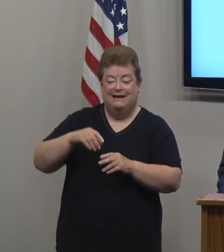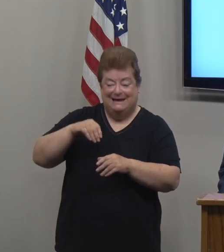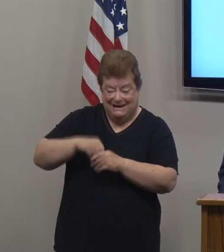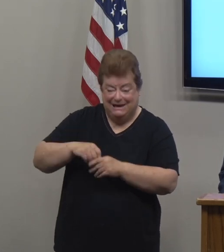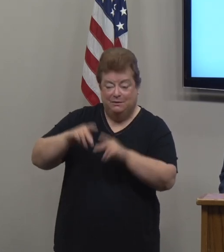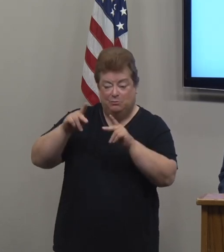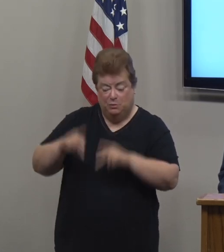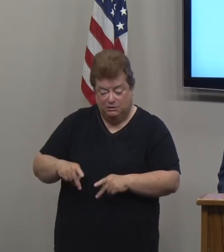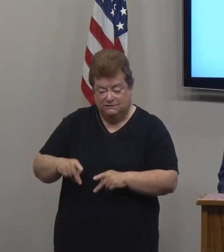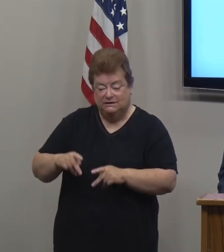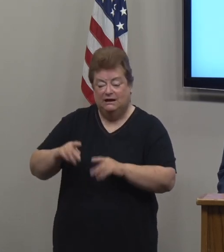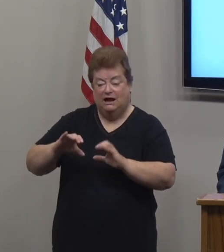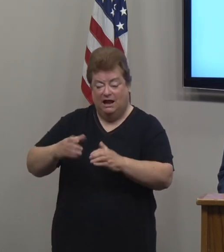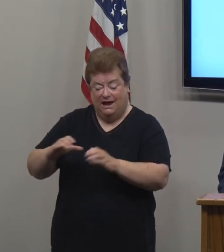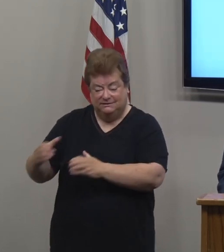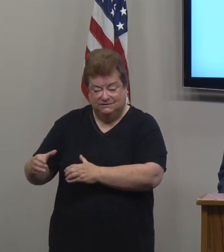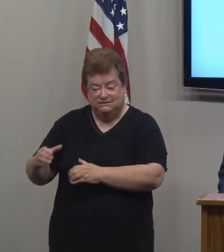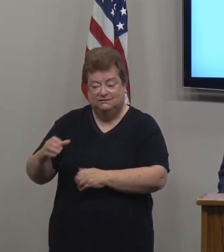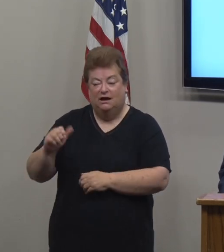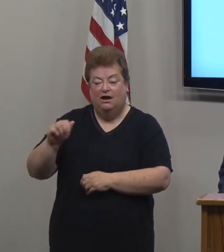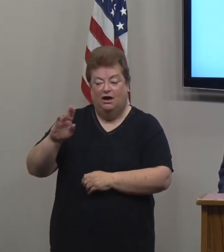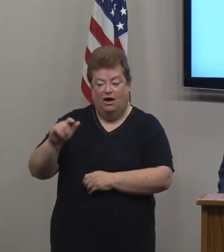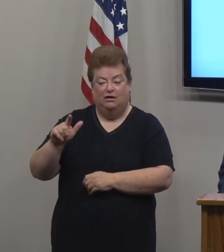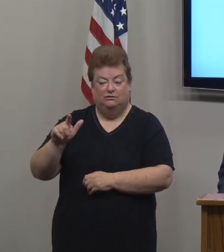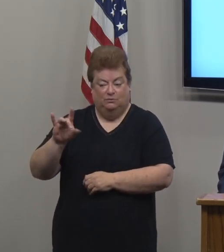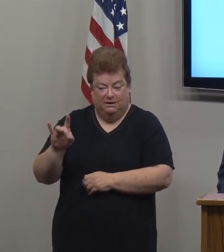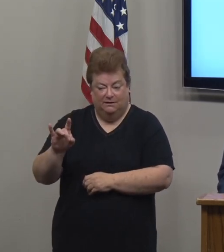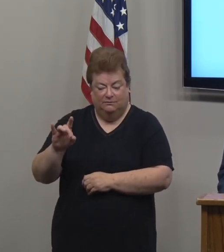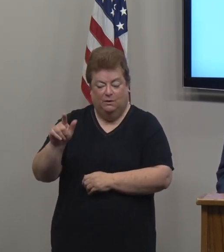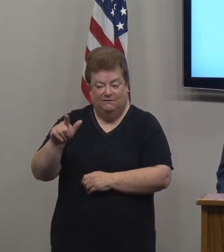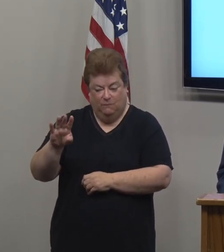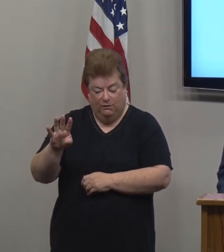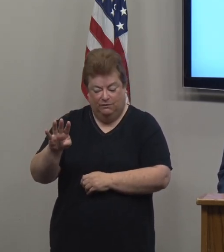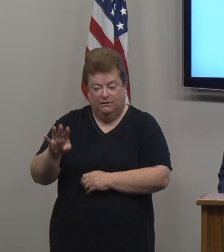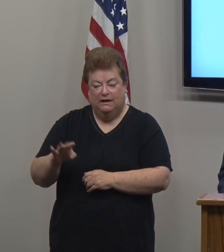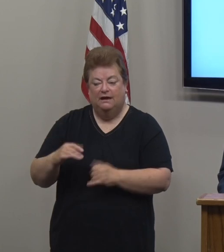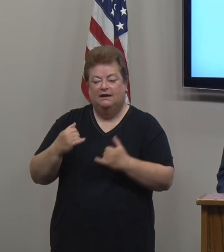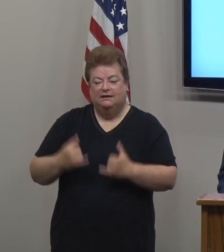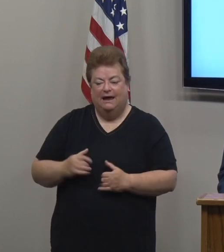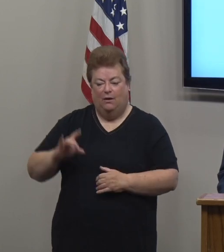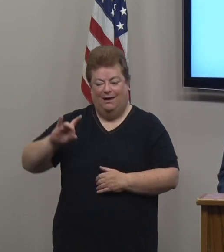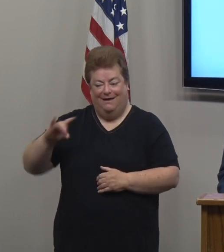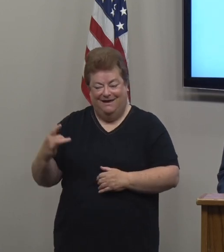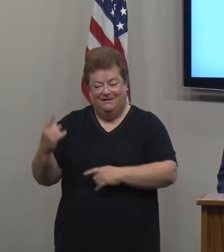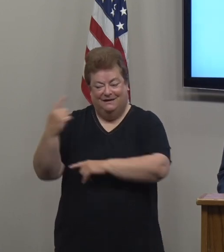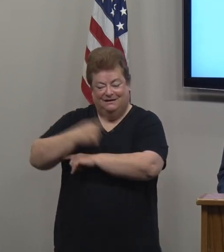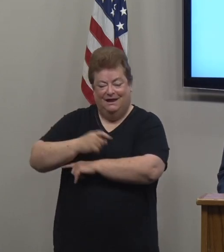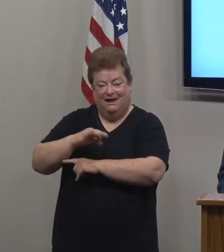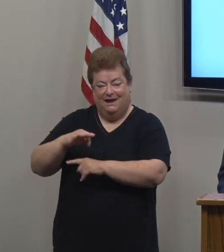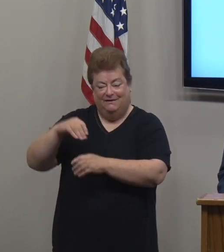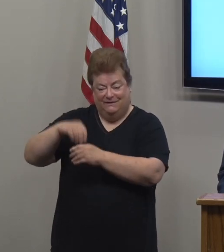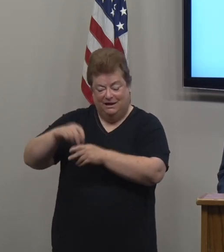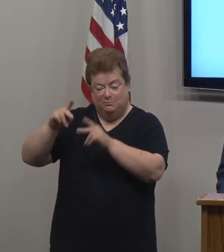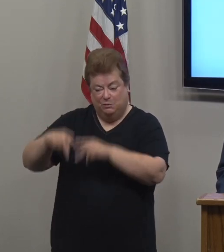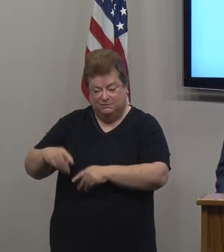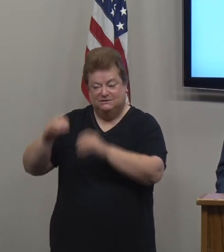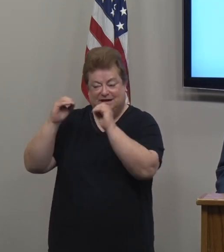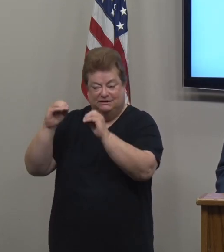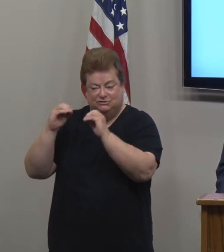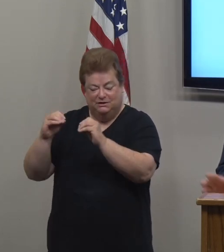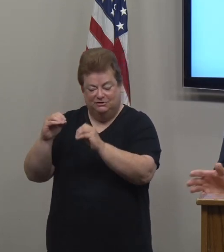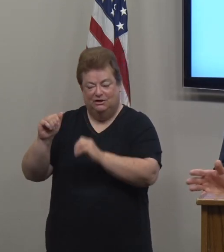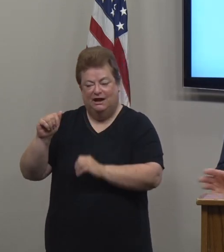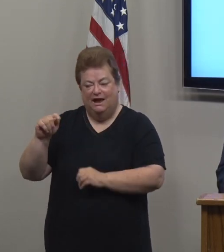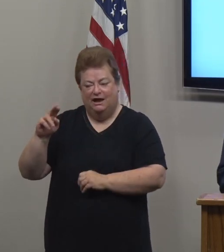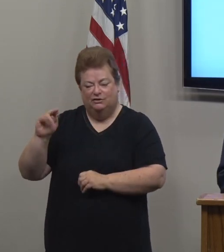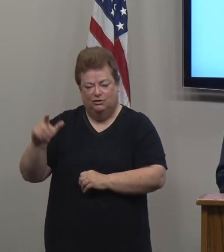the 24th. So we're now on our eighth day today of in-person instruction at UNL.